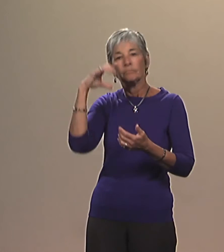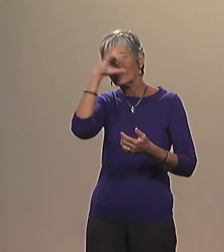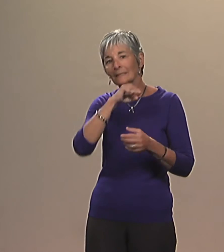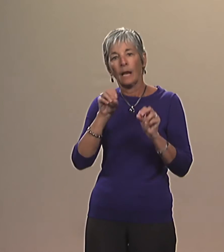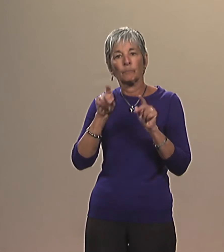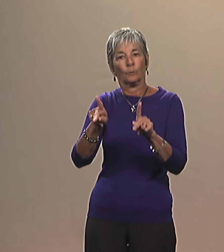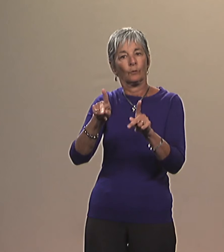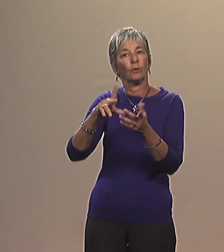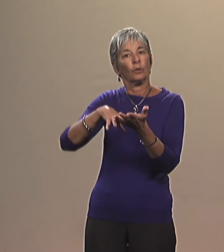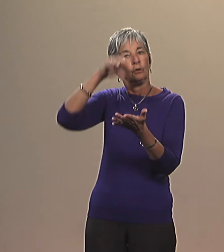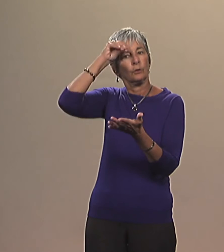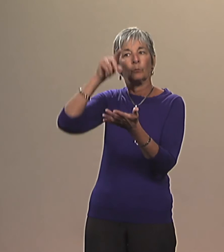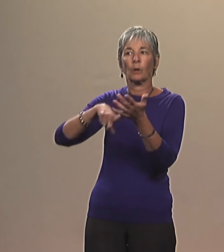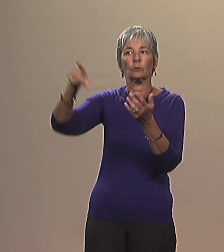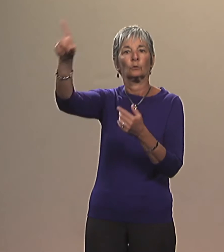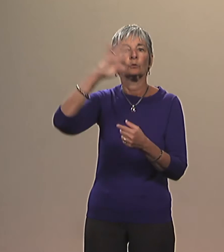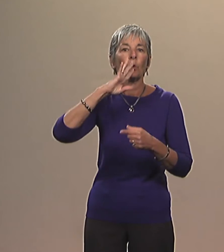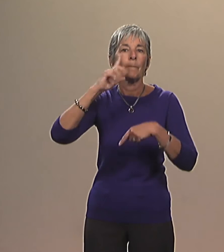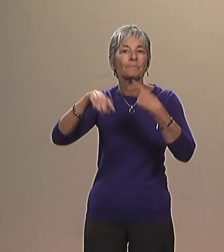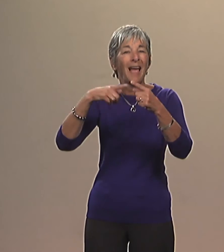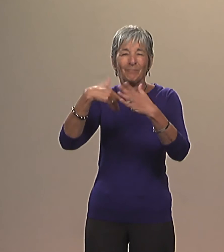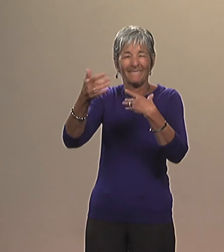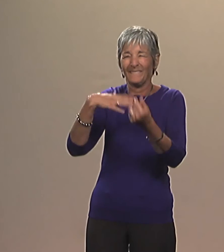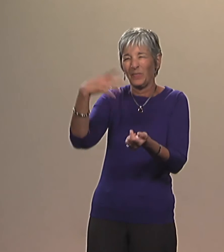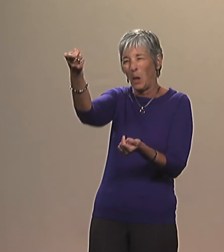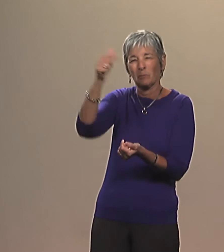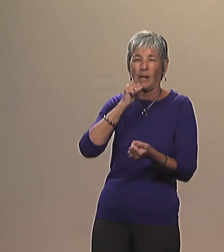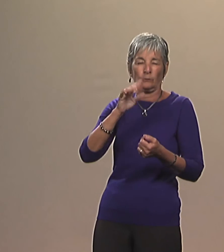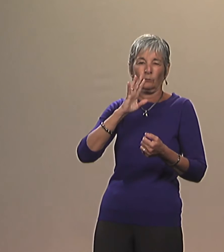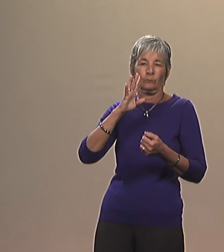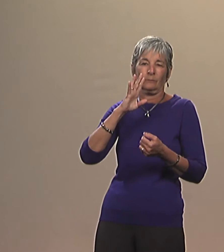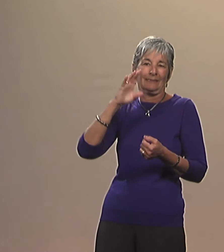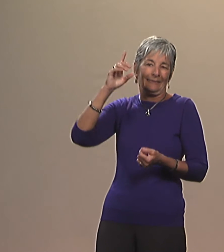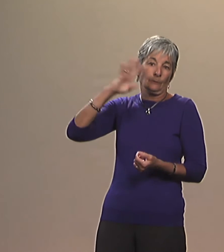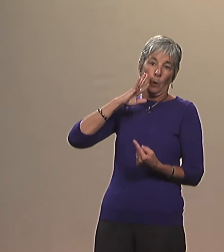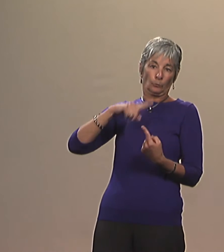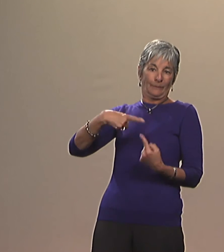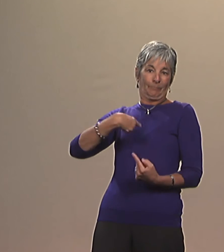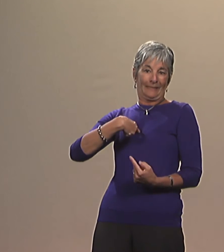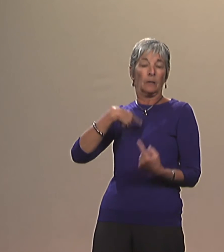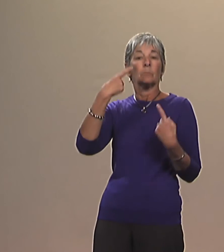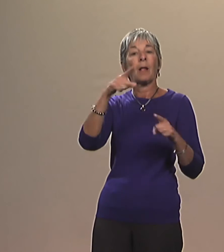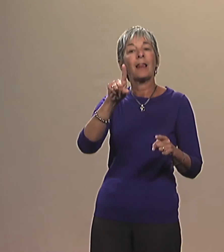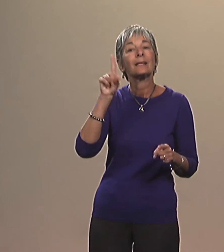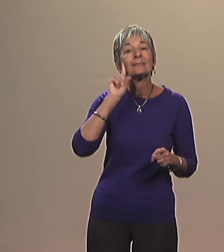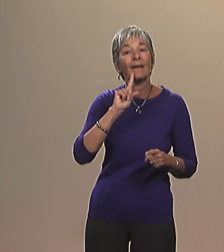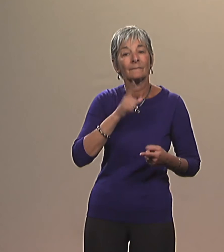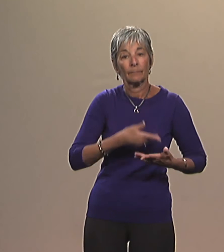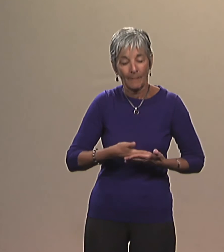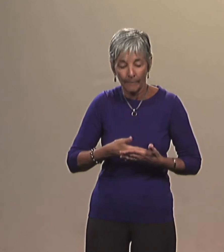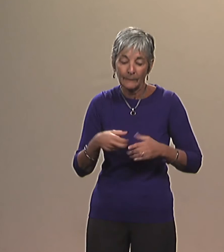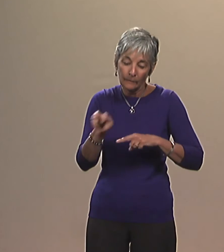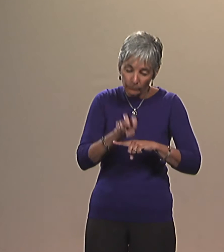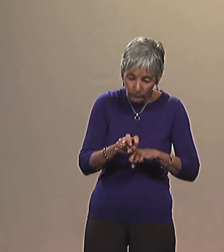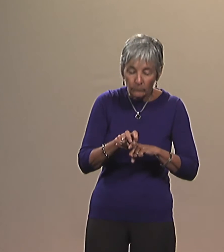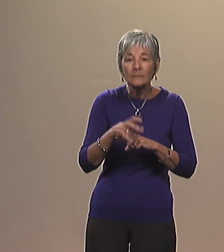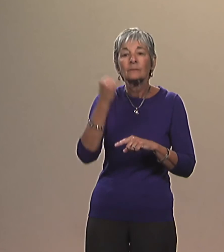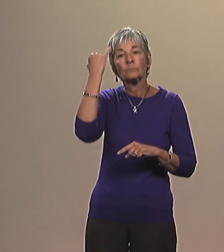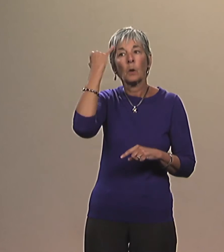miss the opportunity to learn what they are talking about, even though they are not talking directly to me. A deaf baby who has parents who can sign can